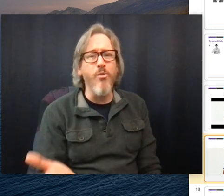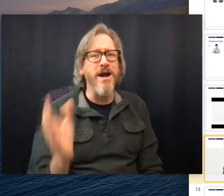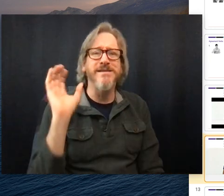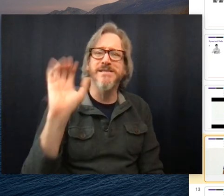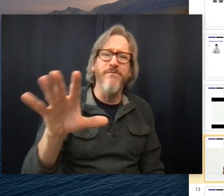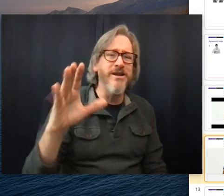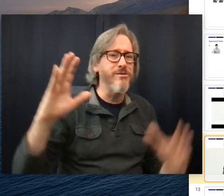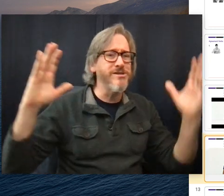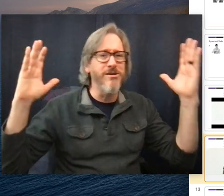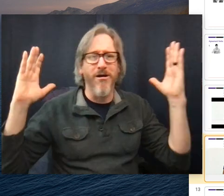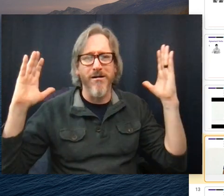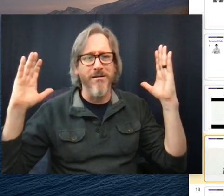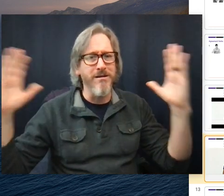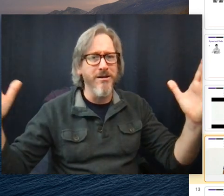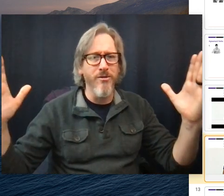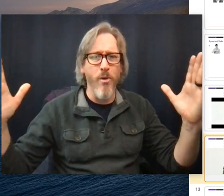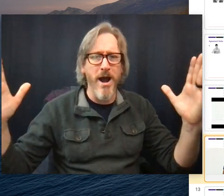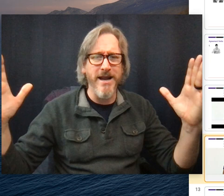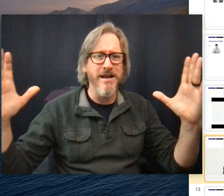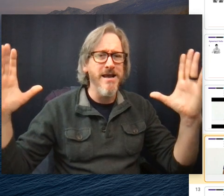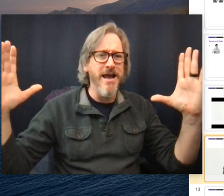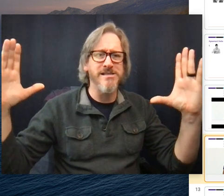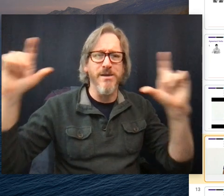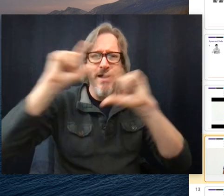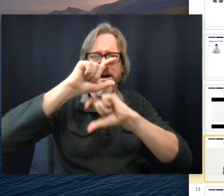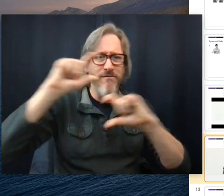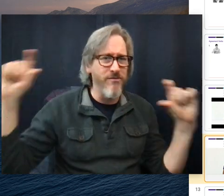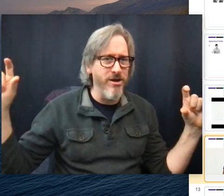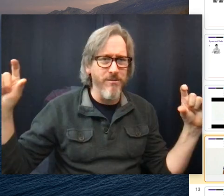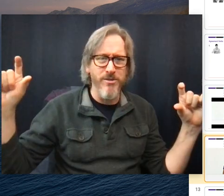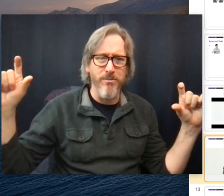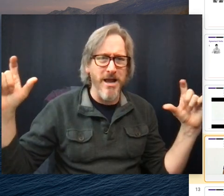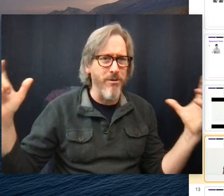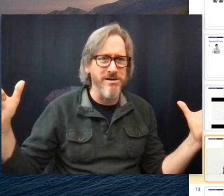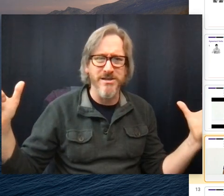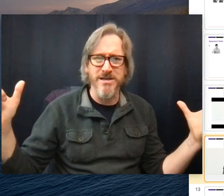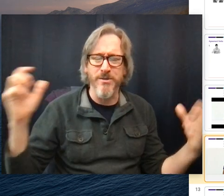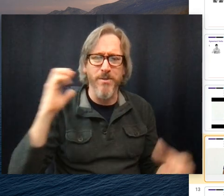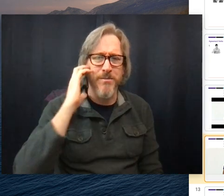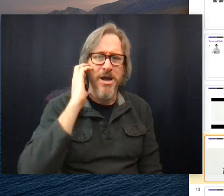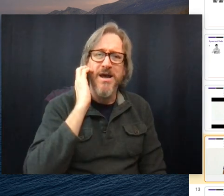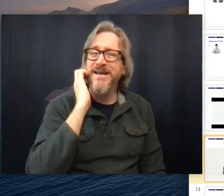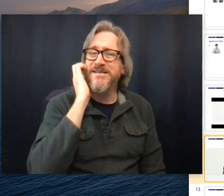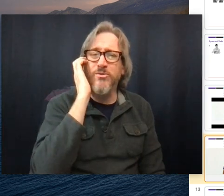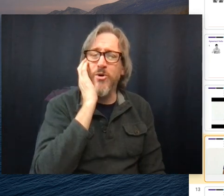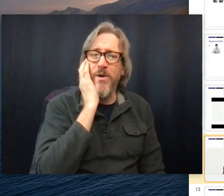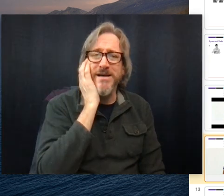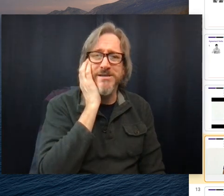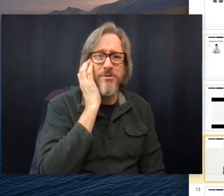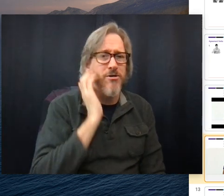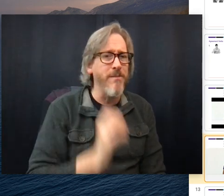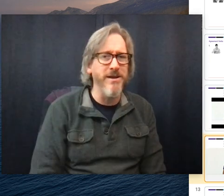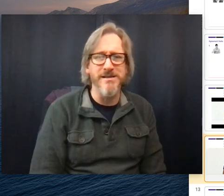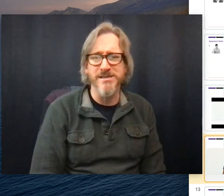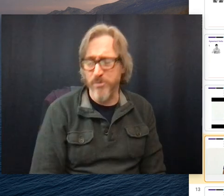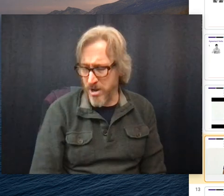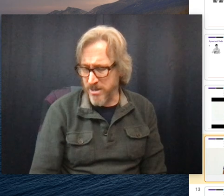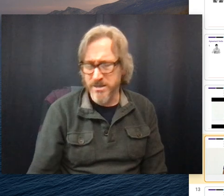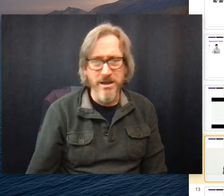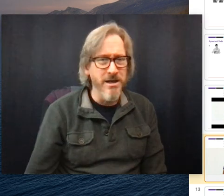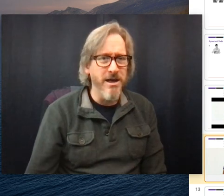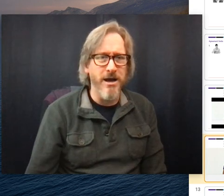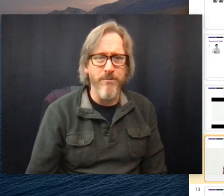don't know why some videos are wide and some have the black bars on the top and the bottom. I don't know why some are cropping it and some